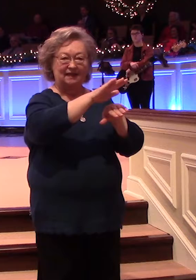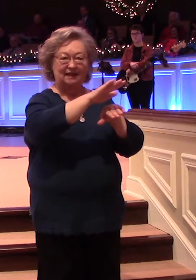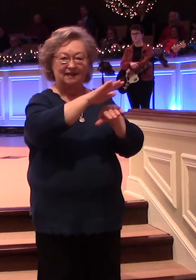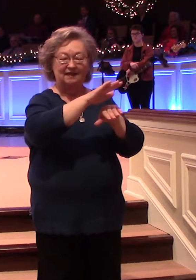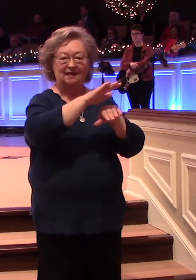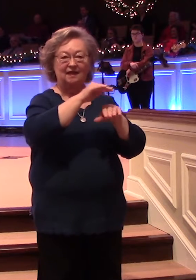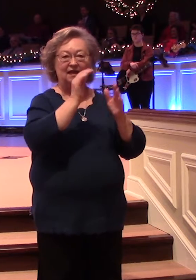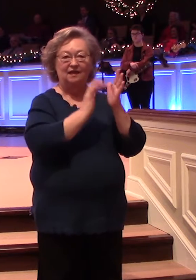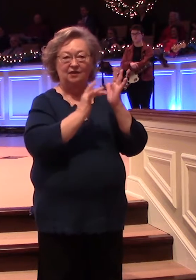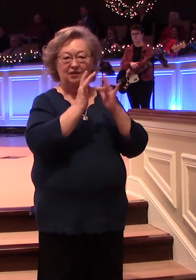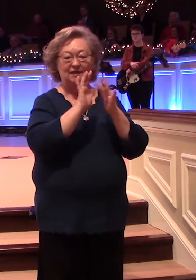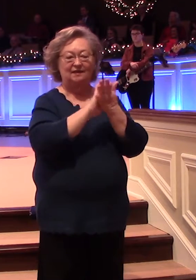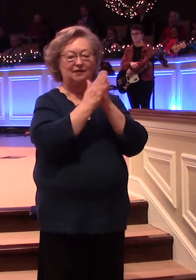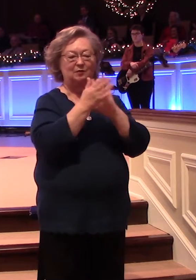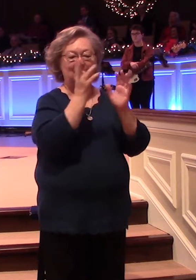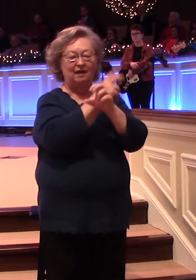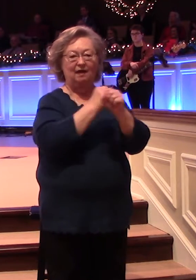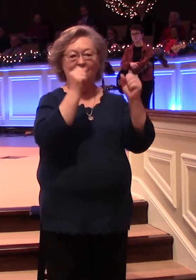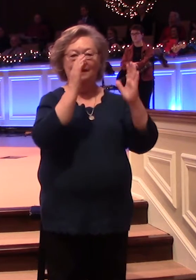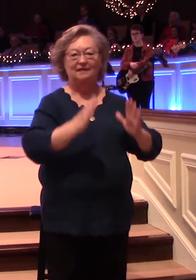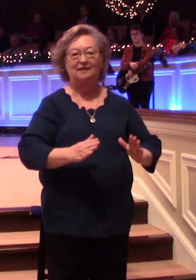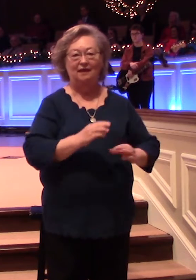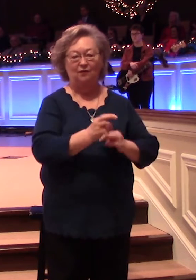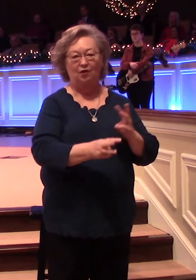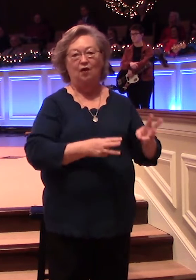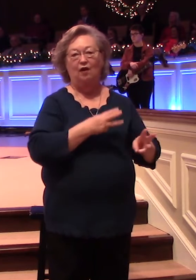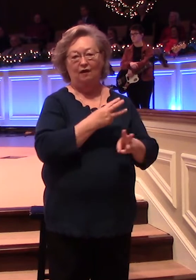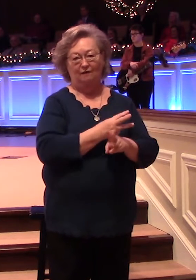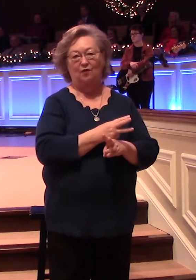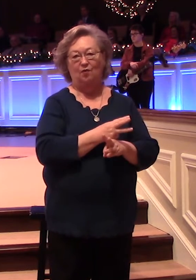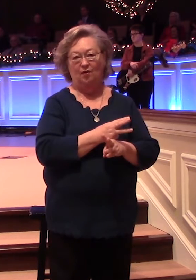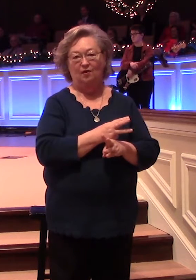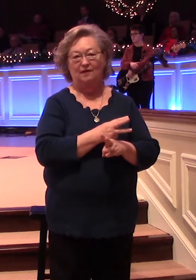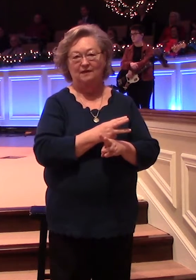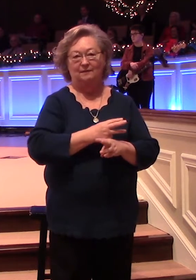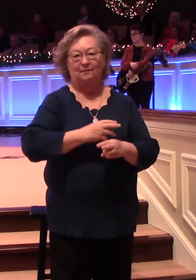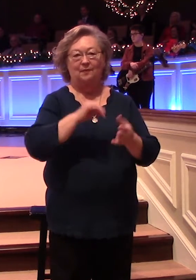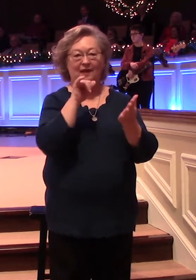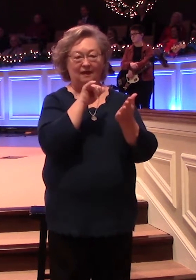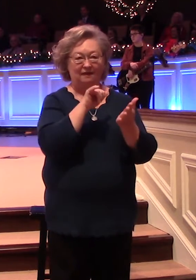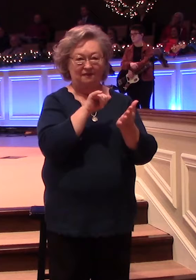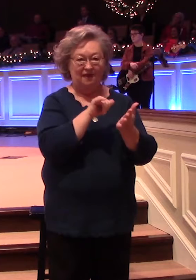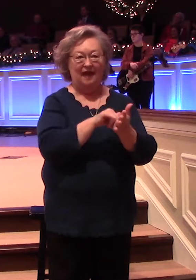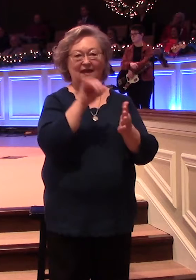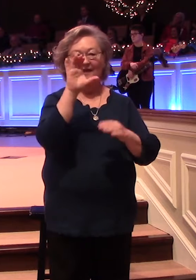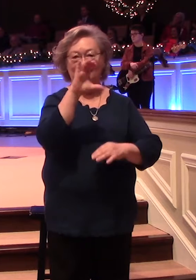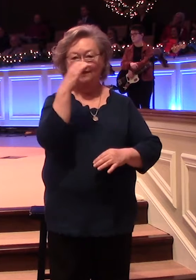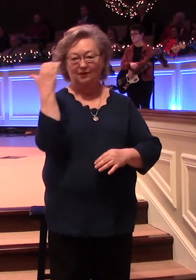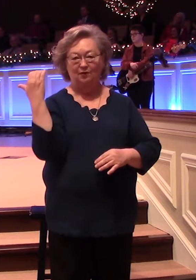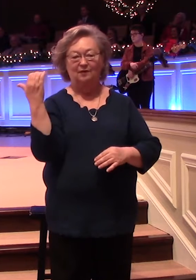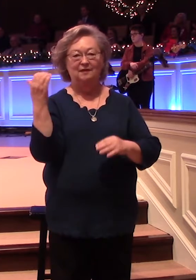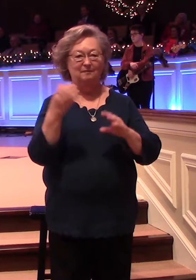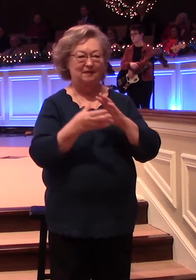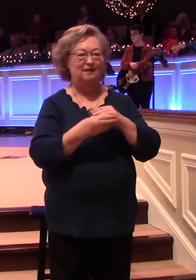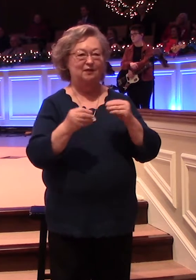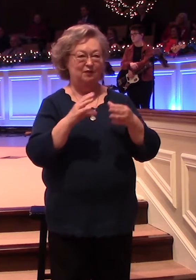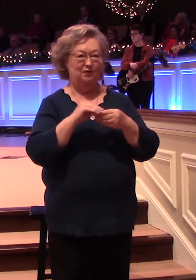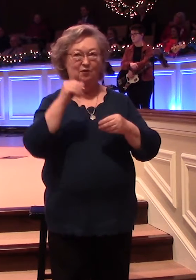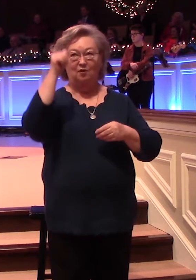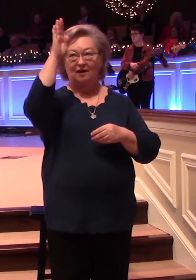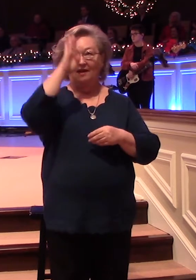That's 1 John 4, verses 7 through 14. And that is the Christmas story. God gave to